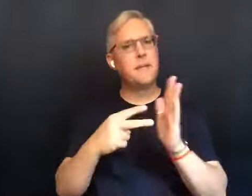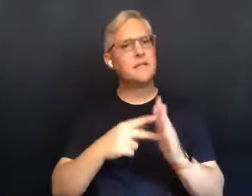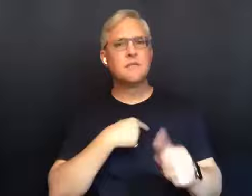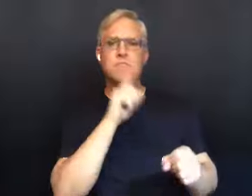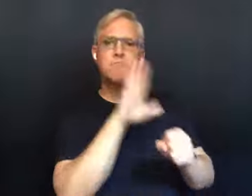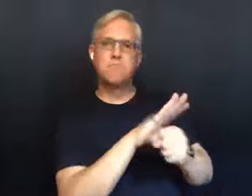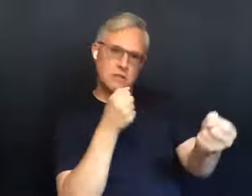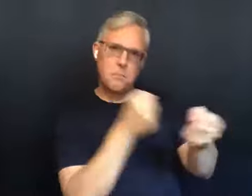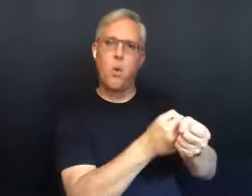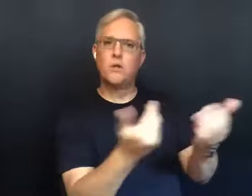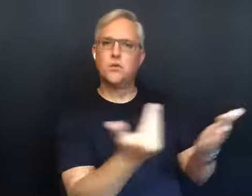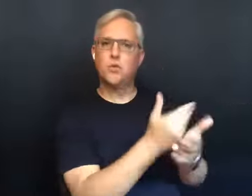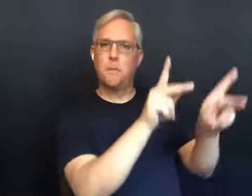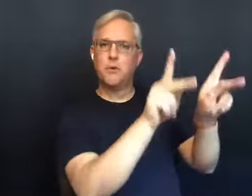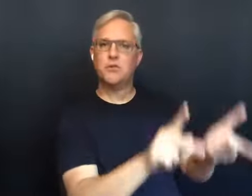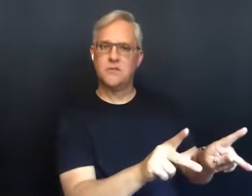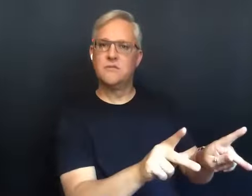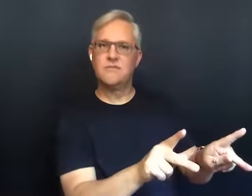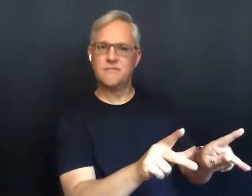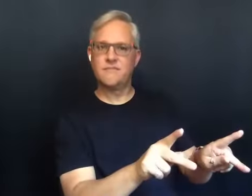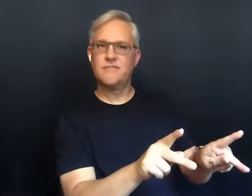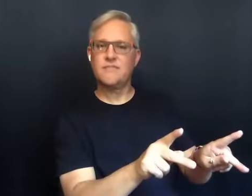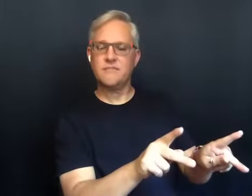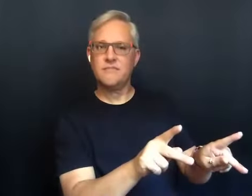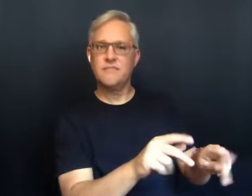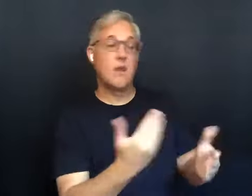So also, anonymity is a commitment to the new person. And